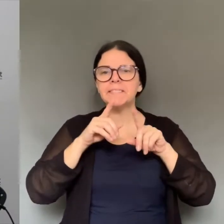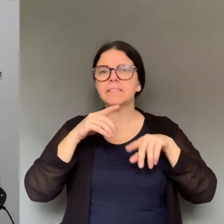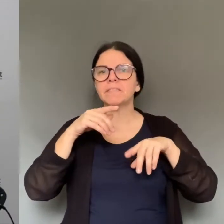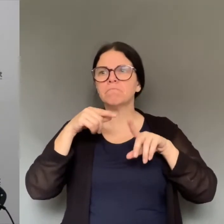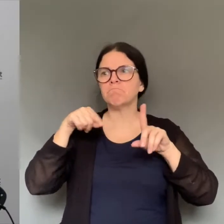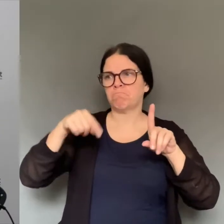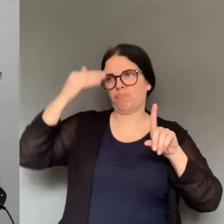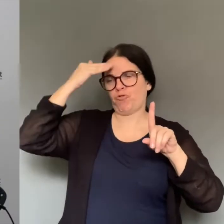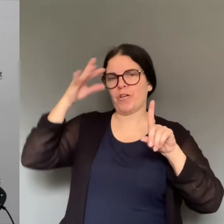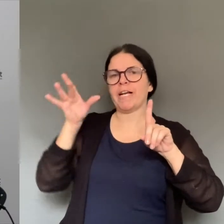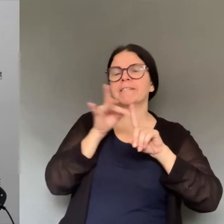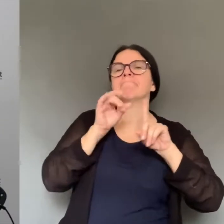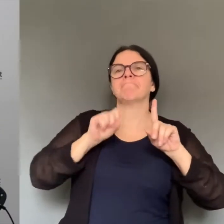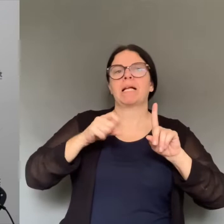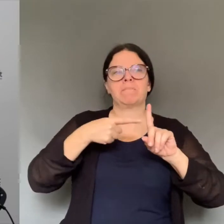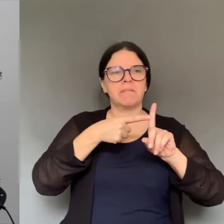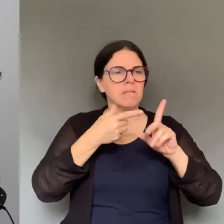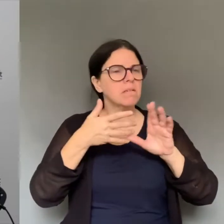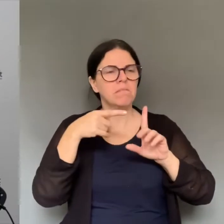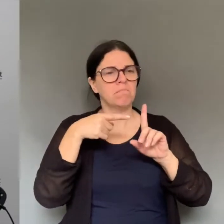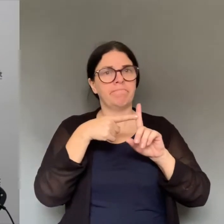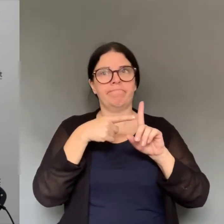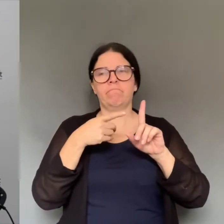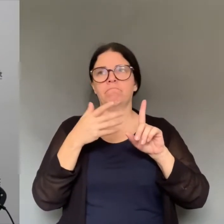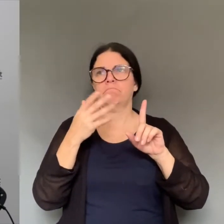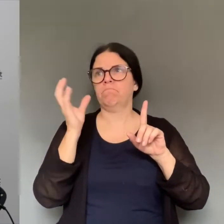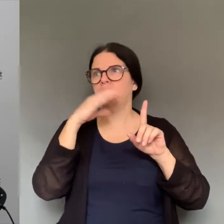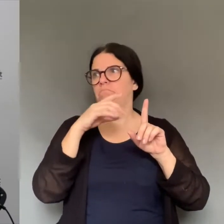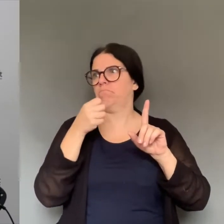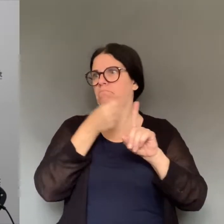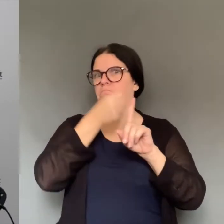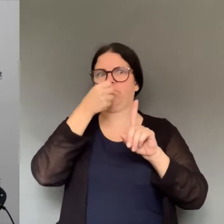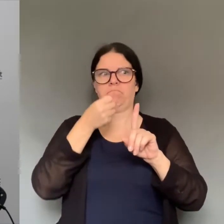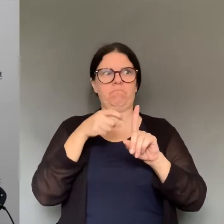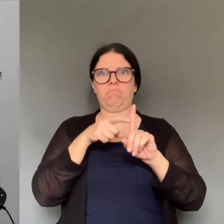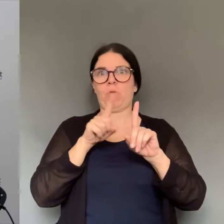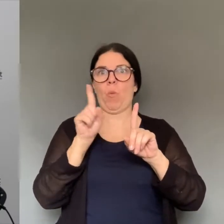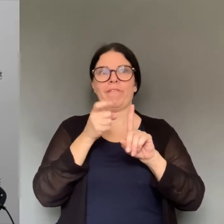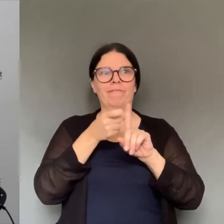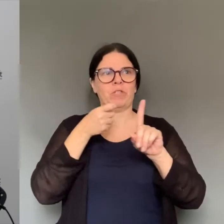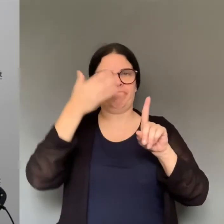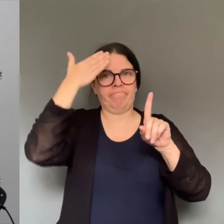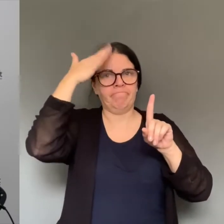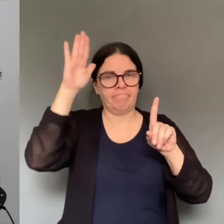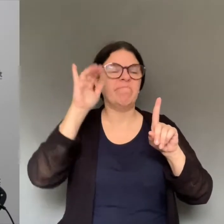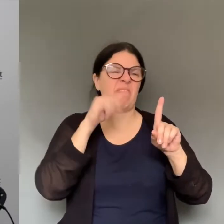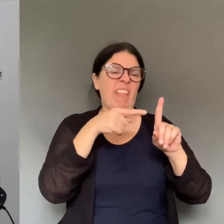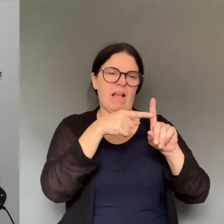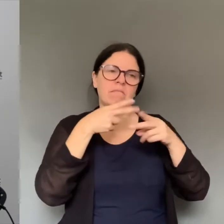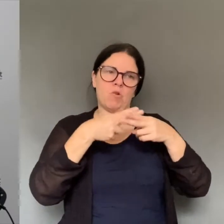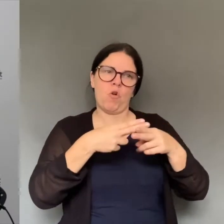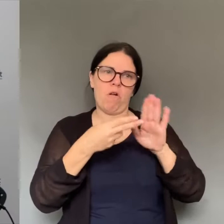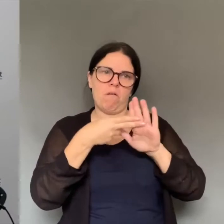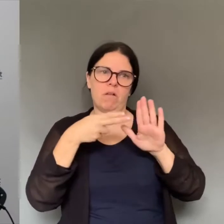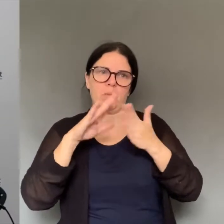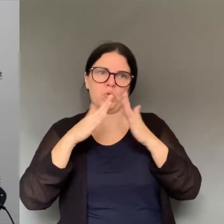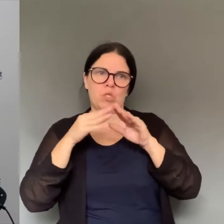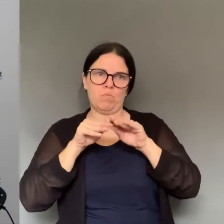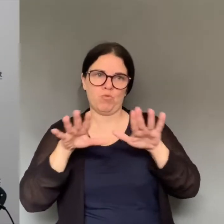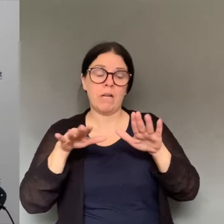community. So some of the cases are still coming from as a result of community spread with no obvious source,